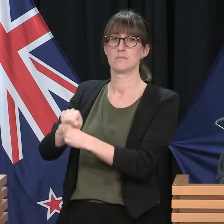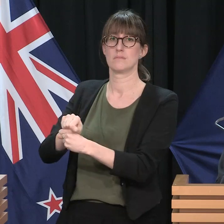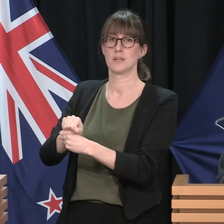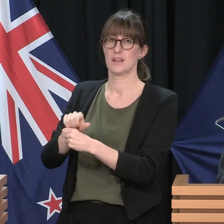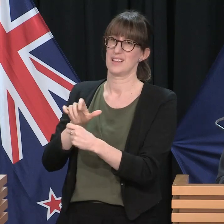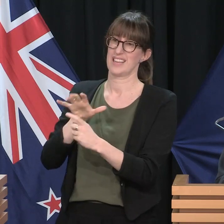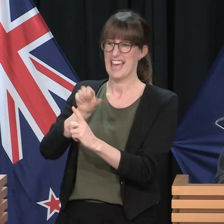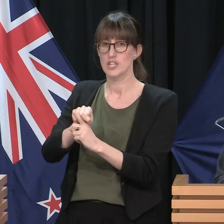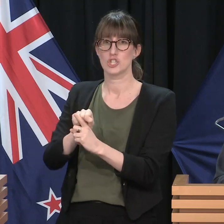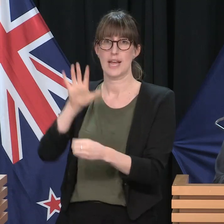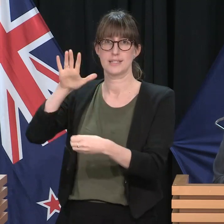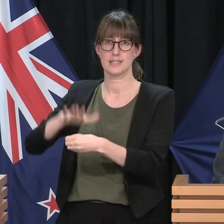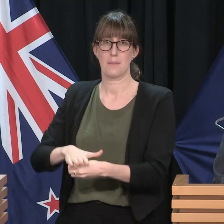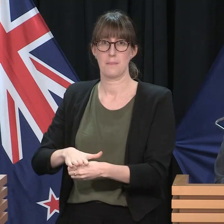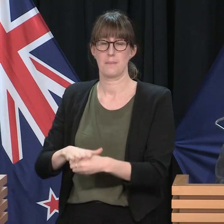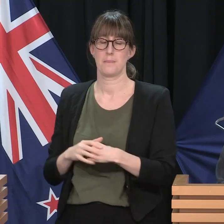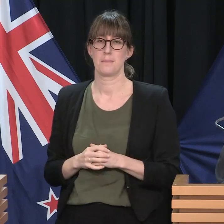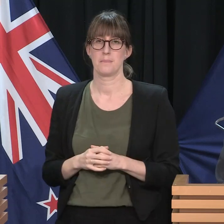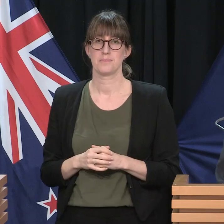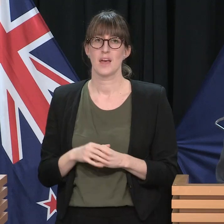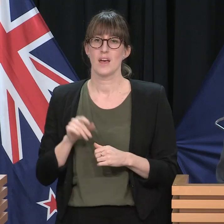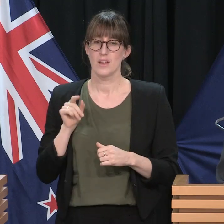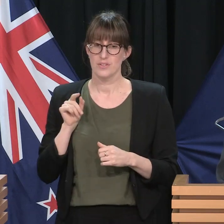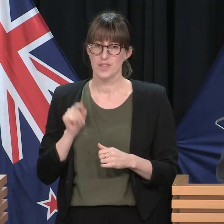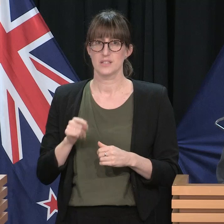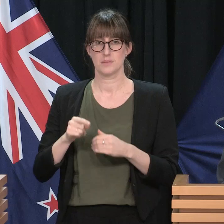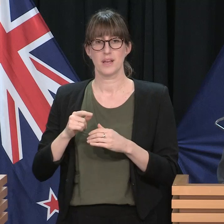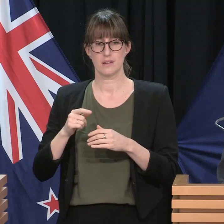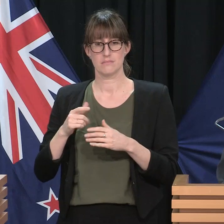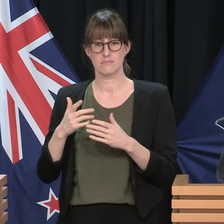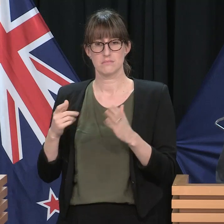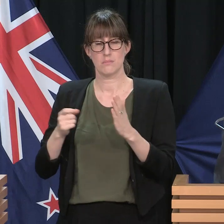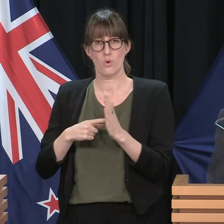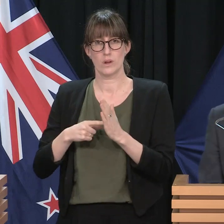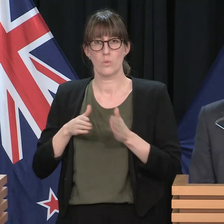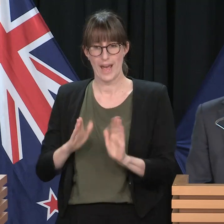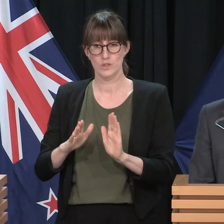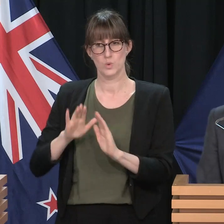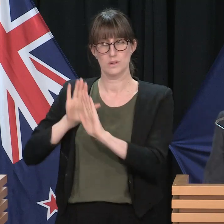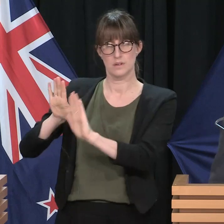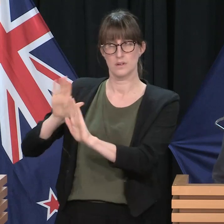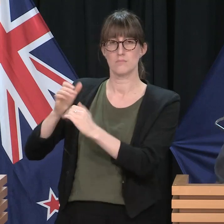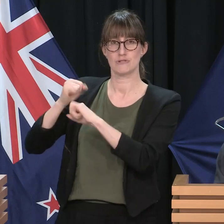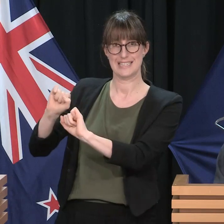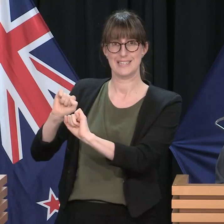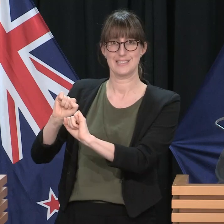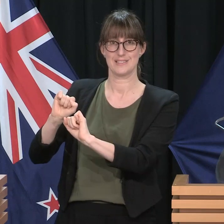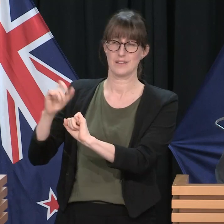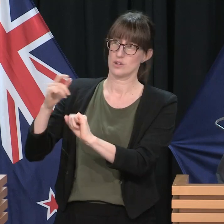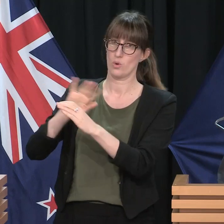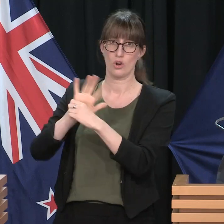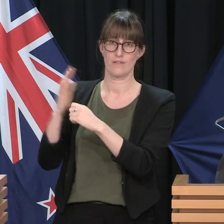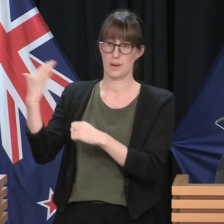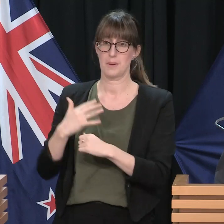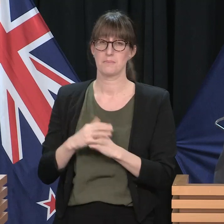at the border who develop any symptoms, which has been a mainstay right through and well established. I do want to thank the range of employers